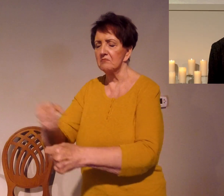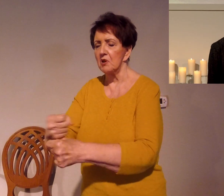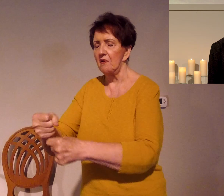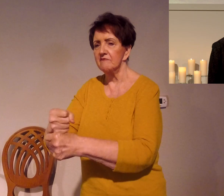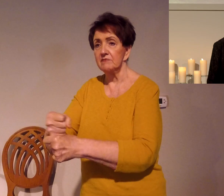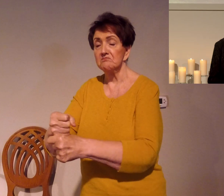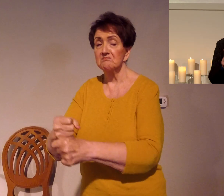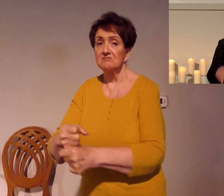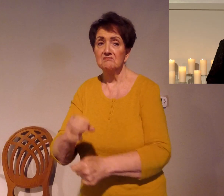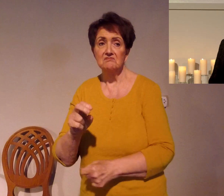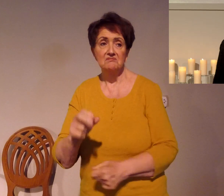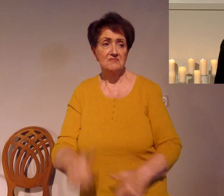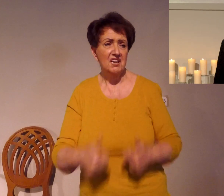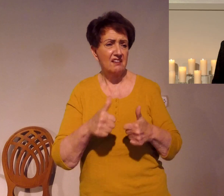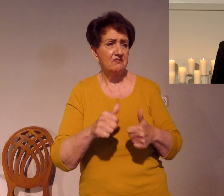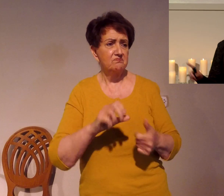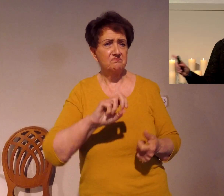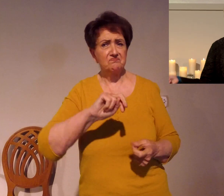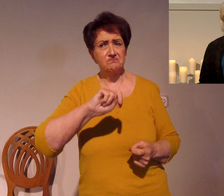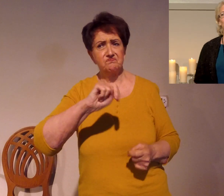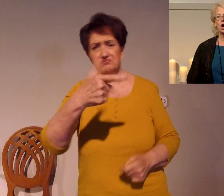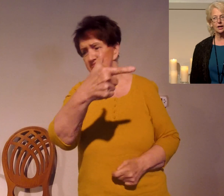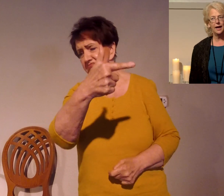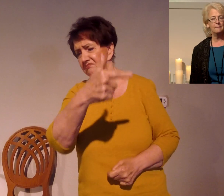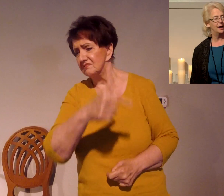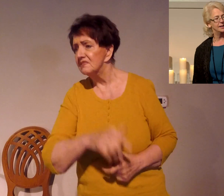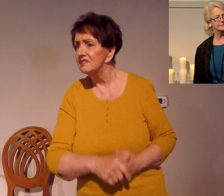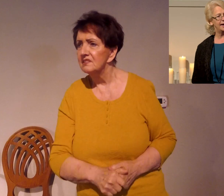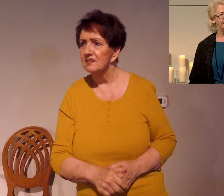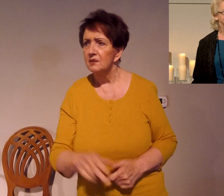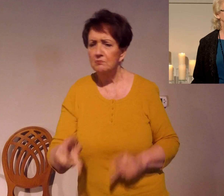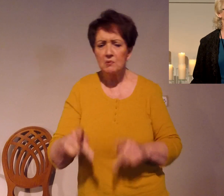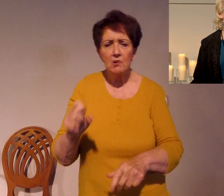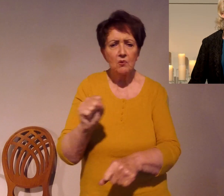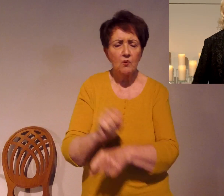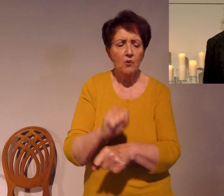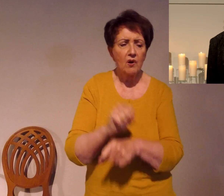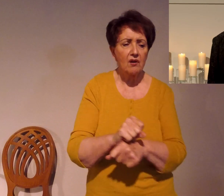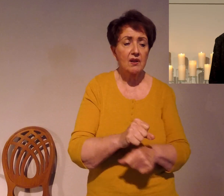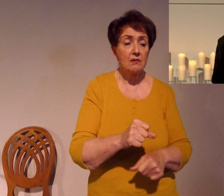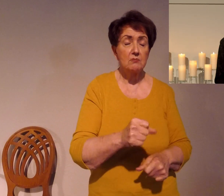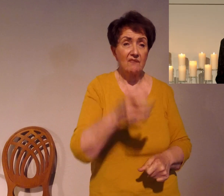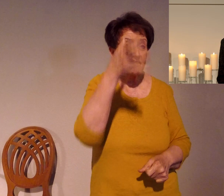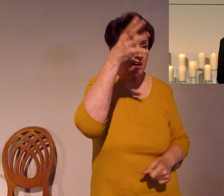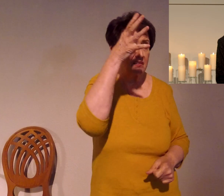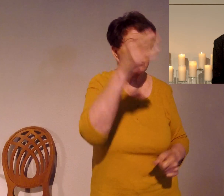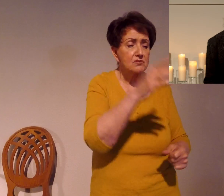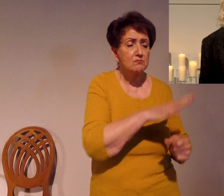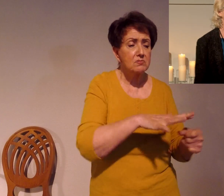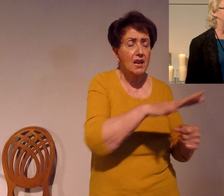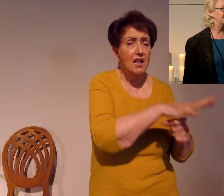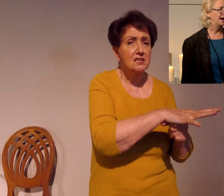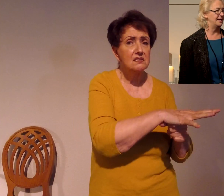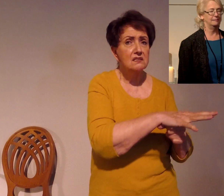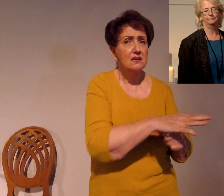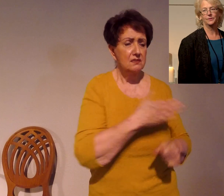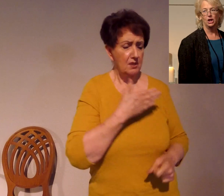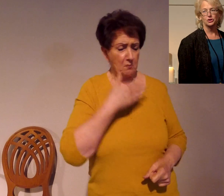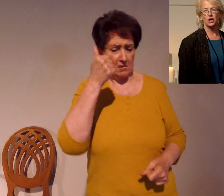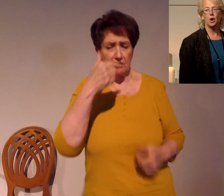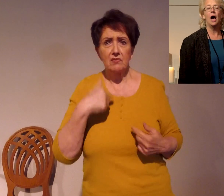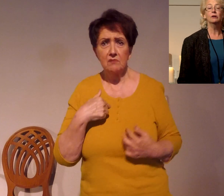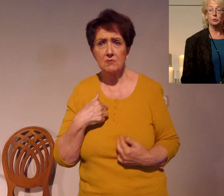good anymore. And he decides, the people who work at my dad's estate, they are better off than I